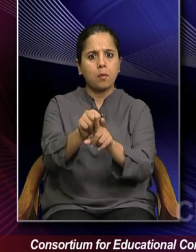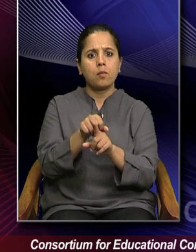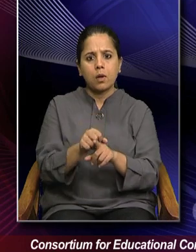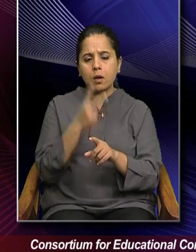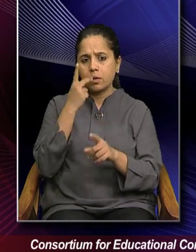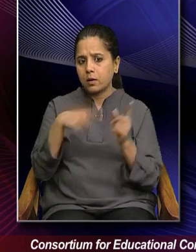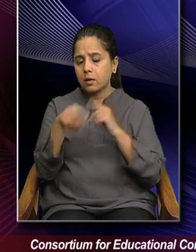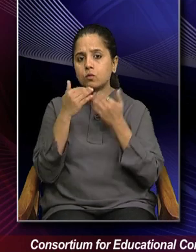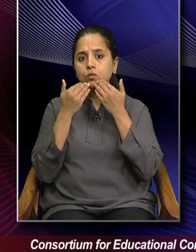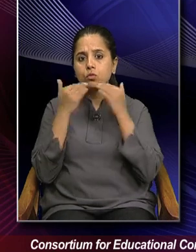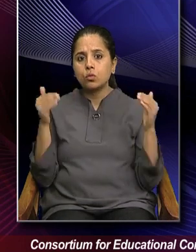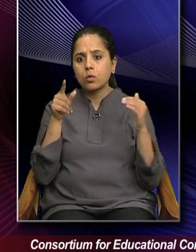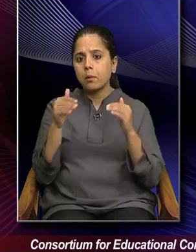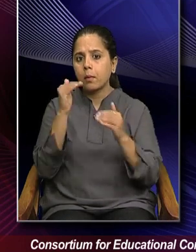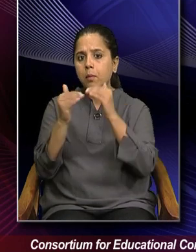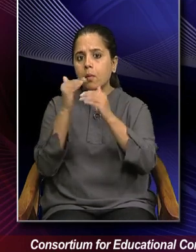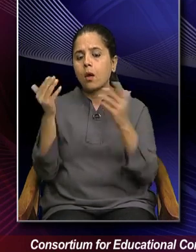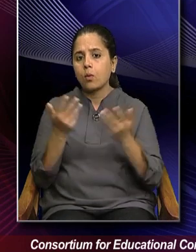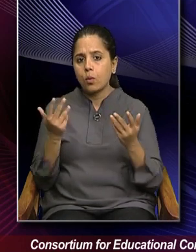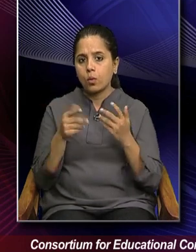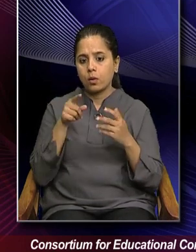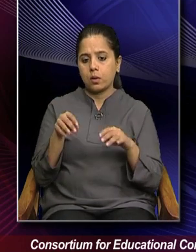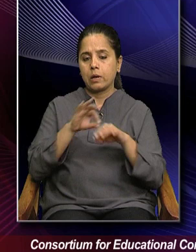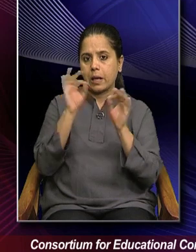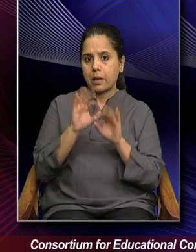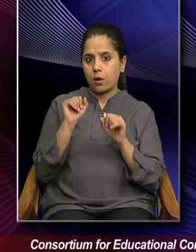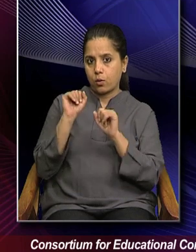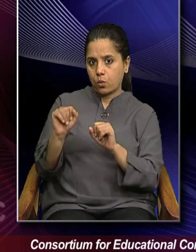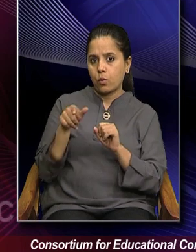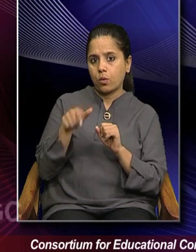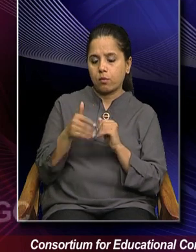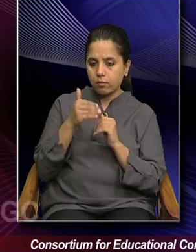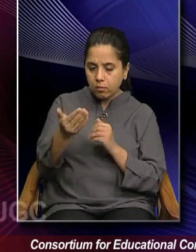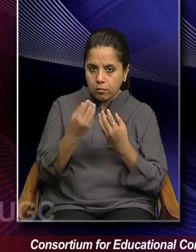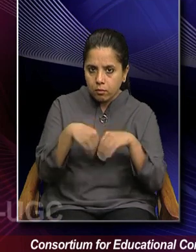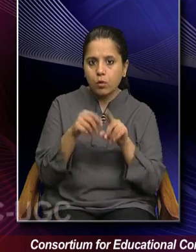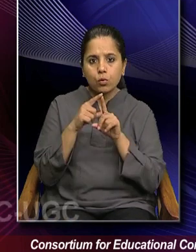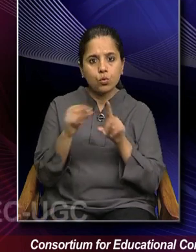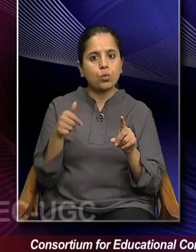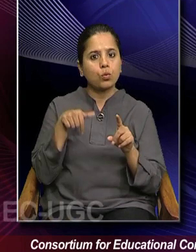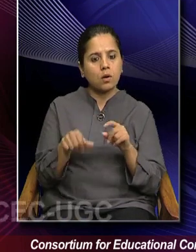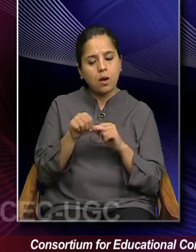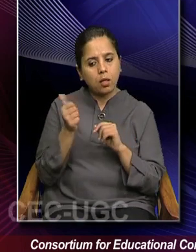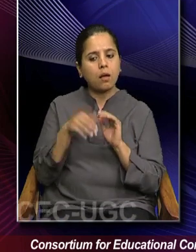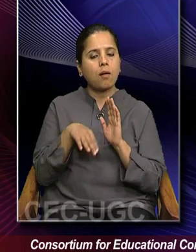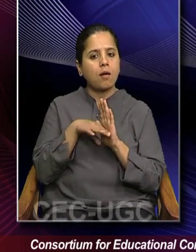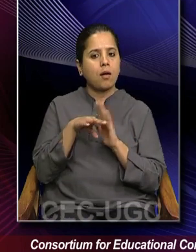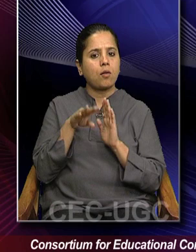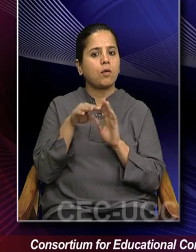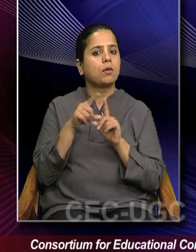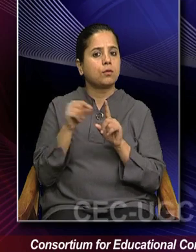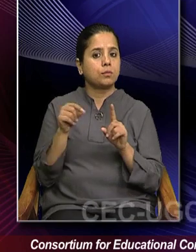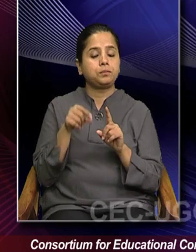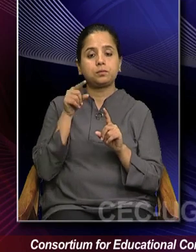each student progress and readiness to move forward with another level.